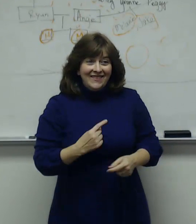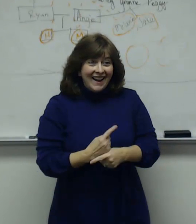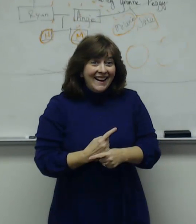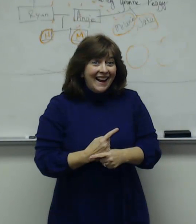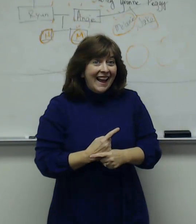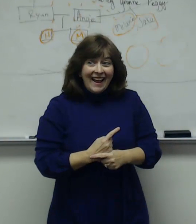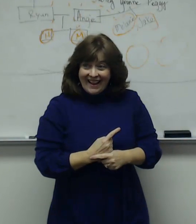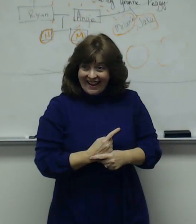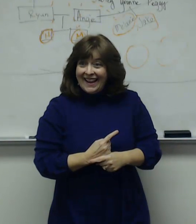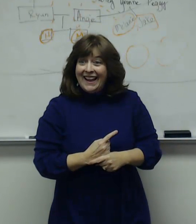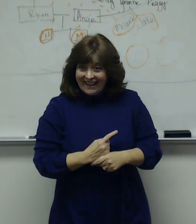right?